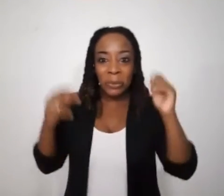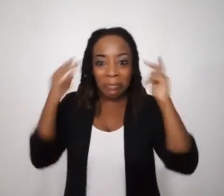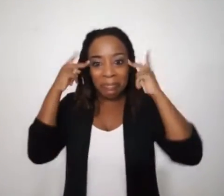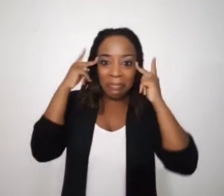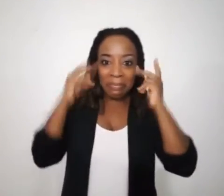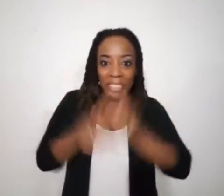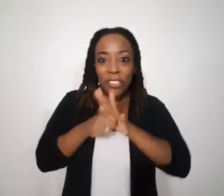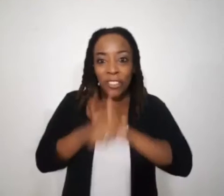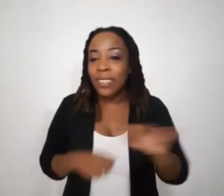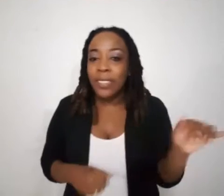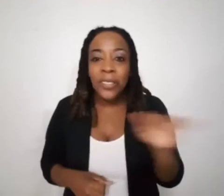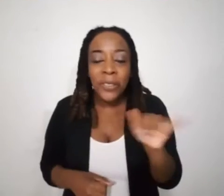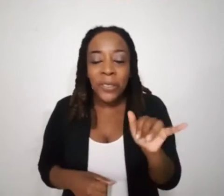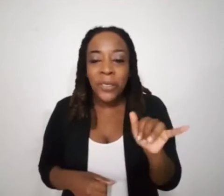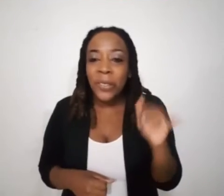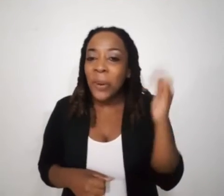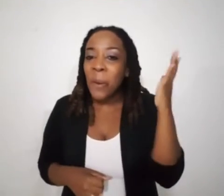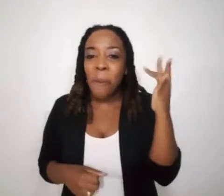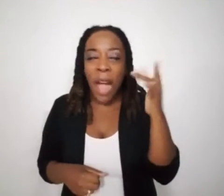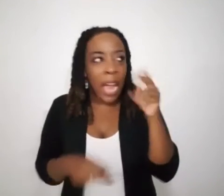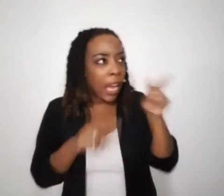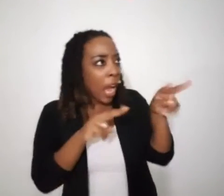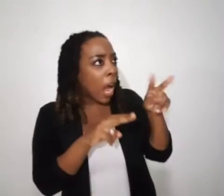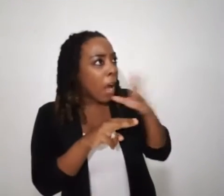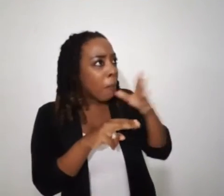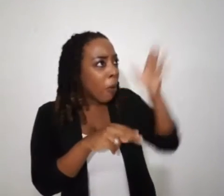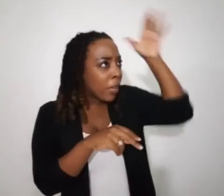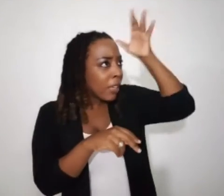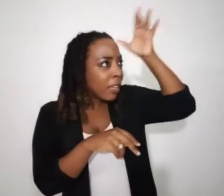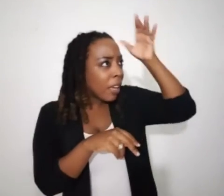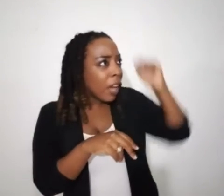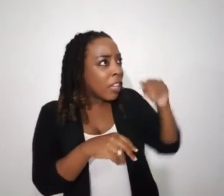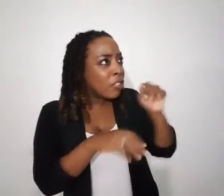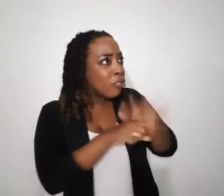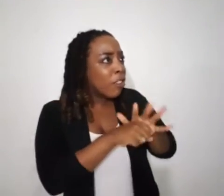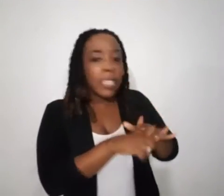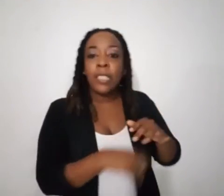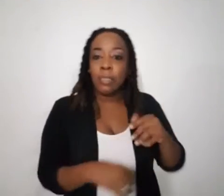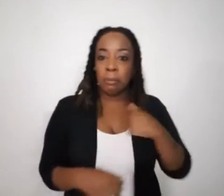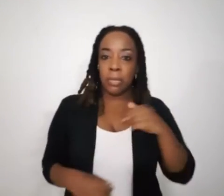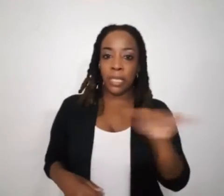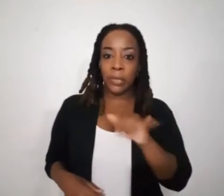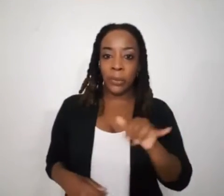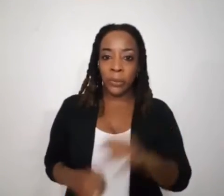because they have picked up on the stresses of all the adults around them. So